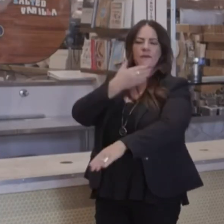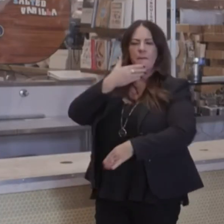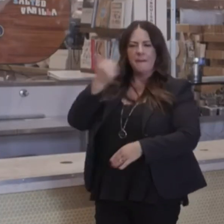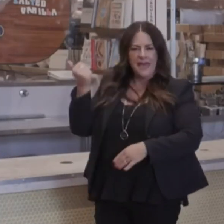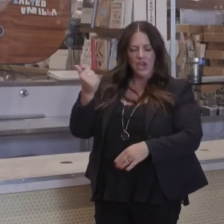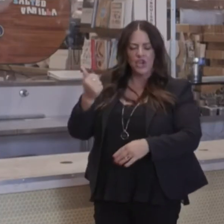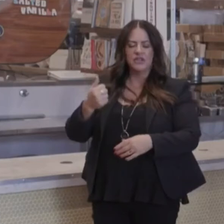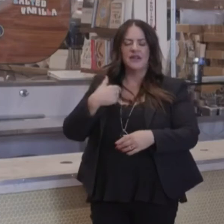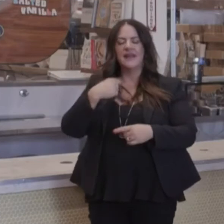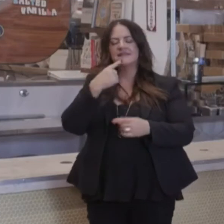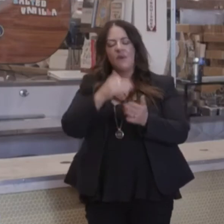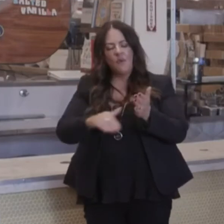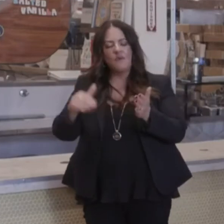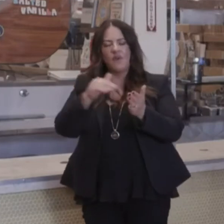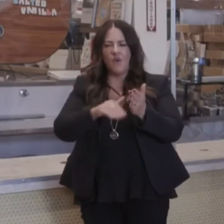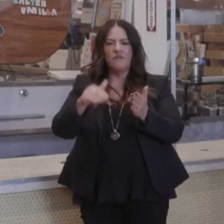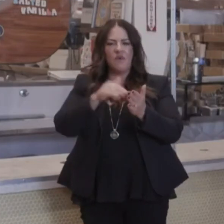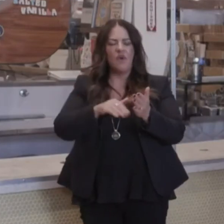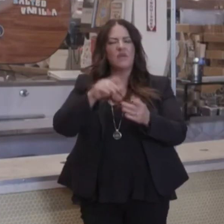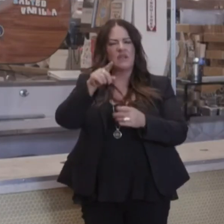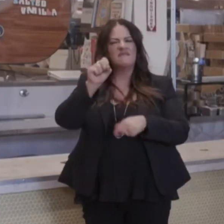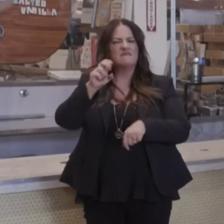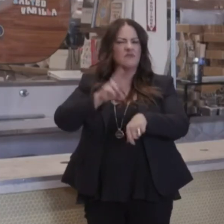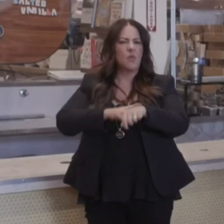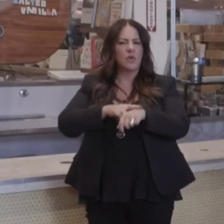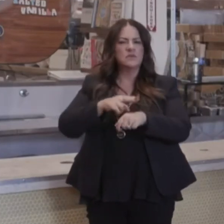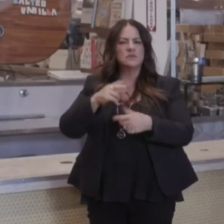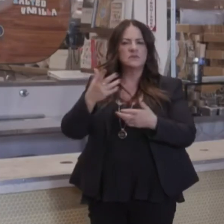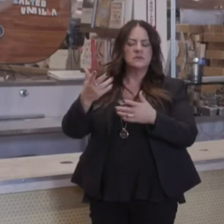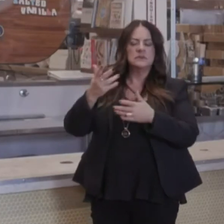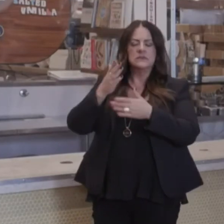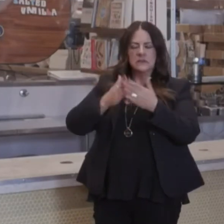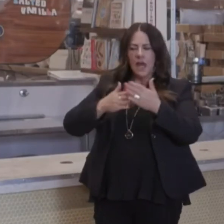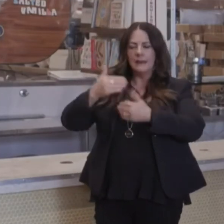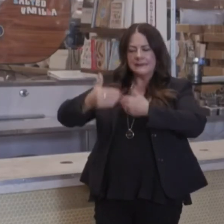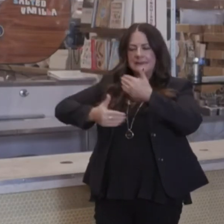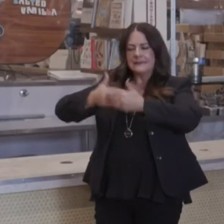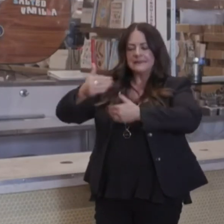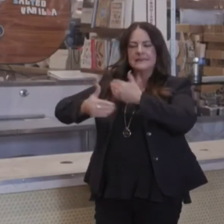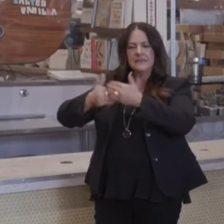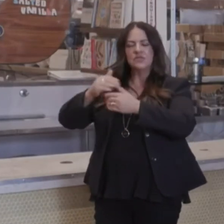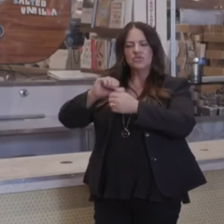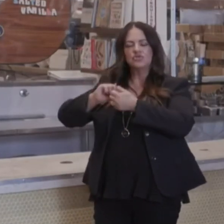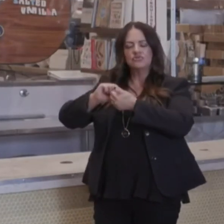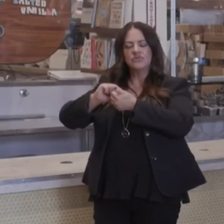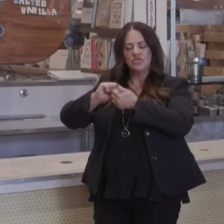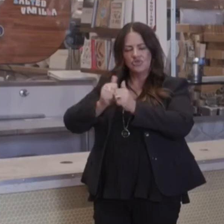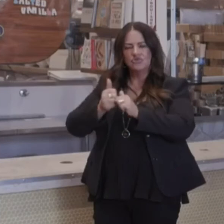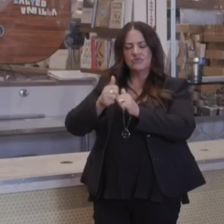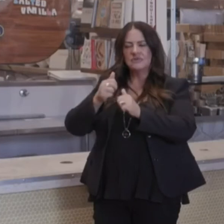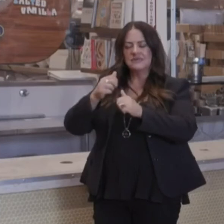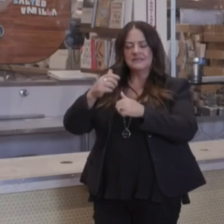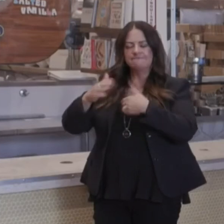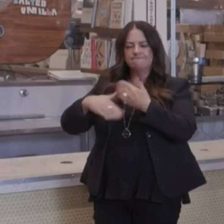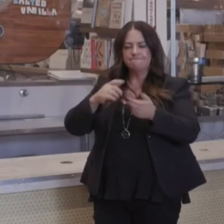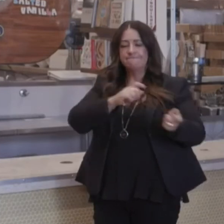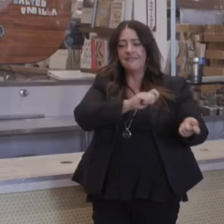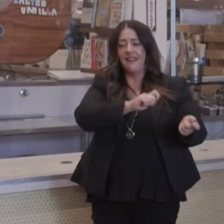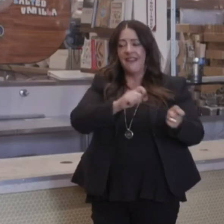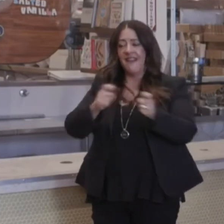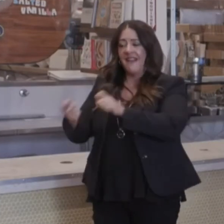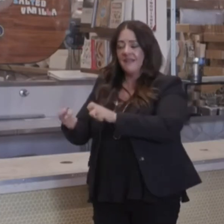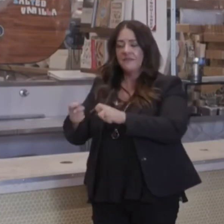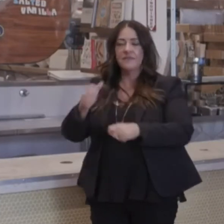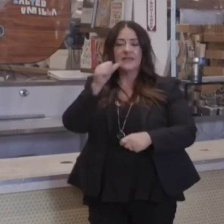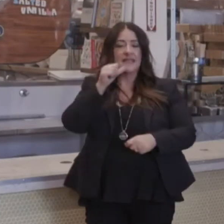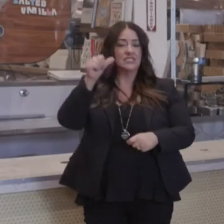before, I'll say it again today. There's going to be some white water, it's going to be a little headwind, and we're working in that transition. I was in 4 counties yesterday, and